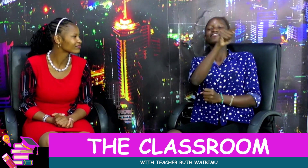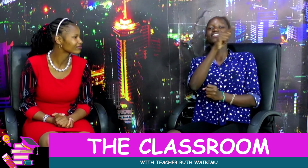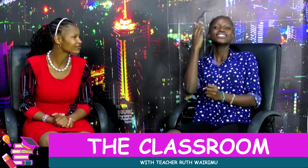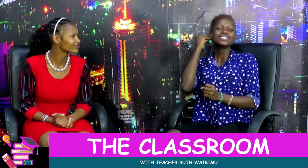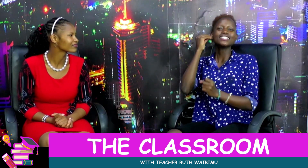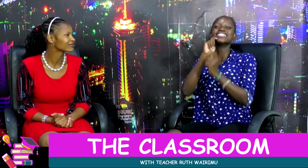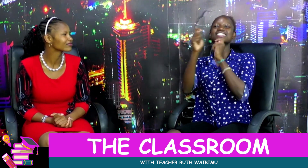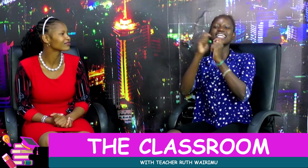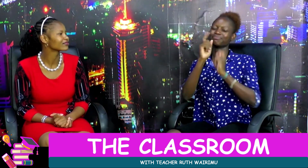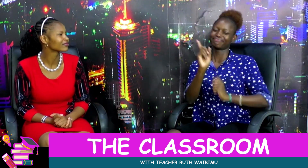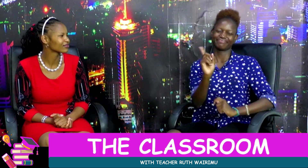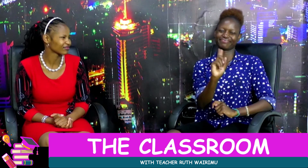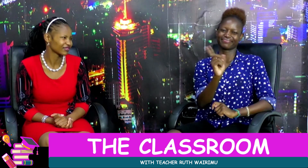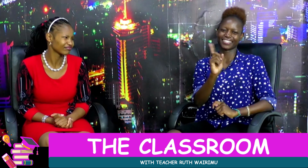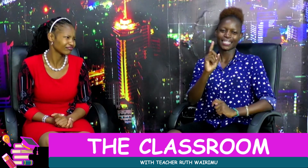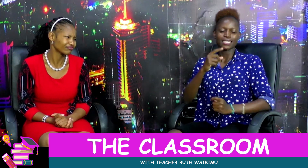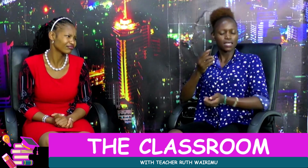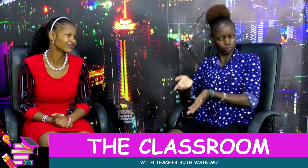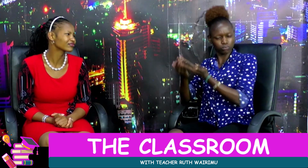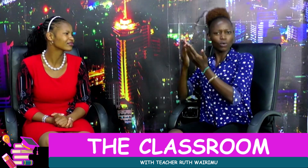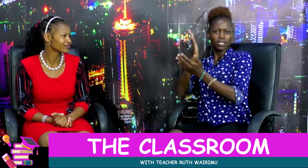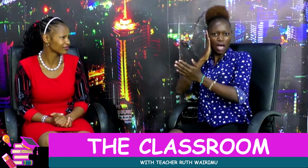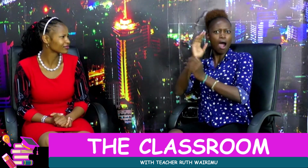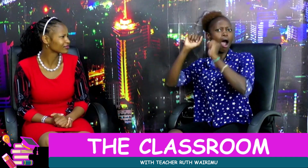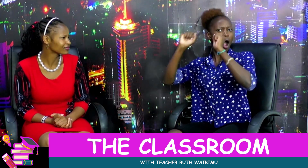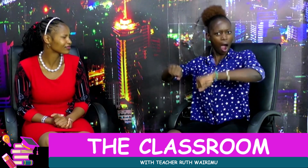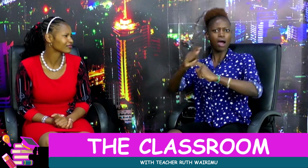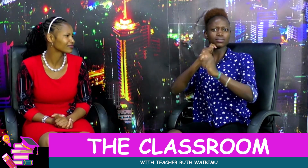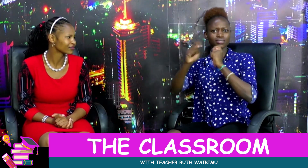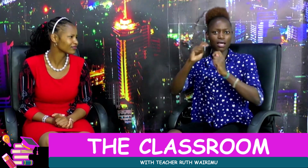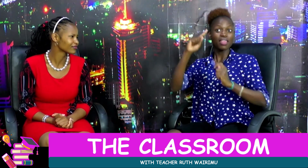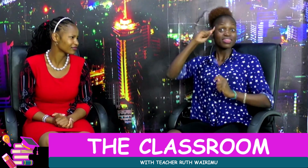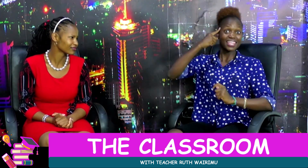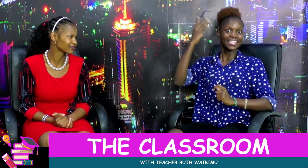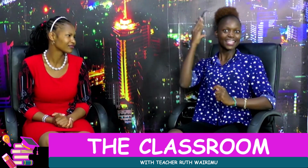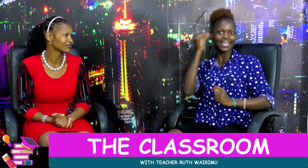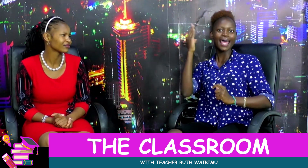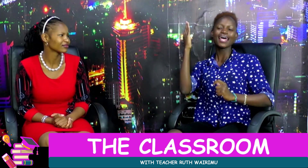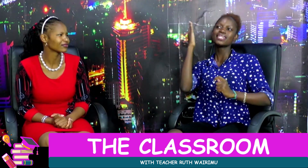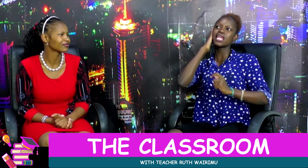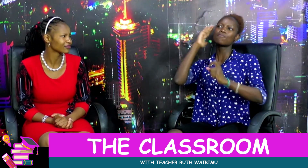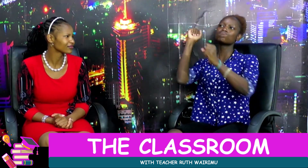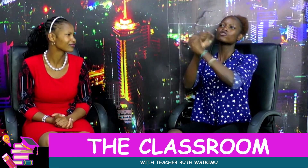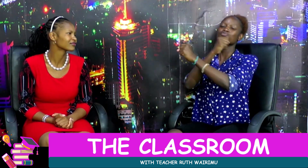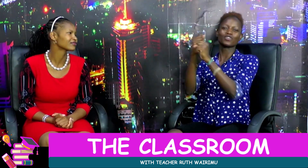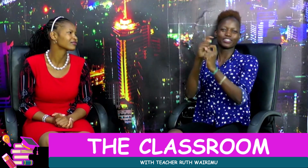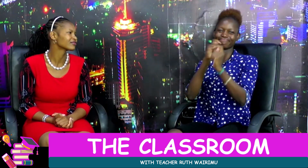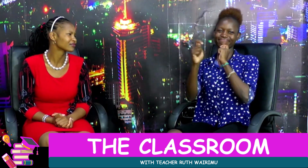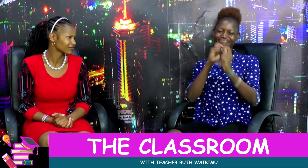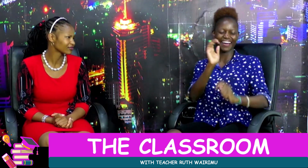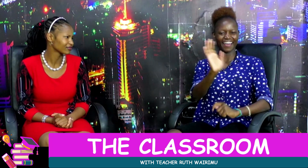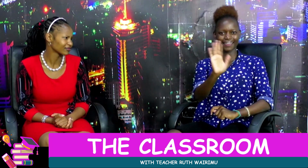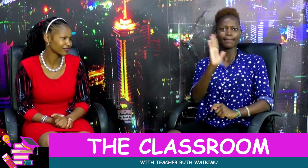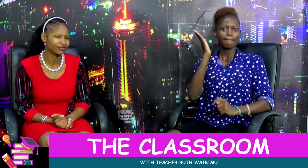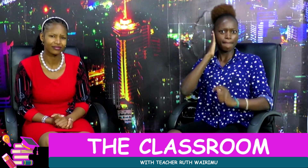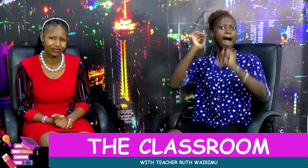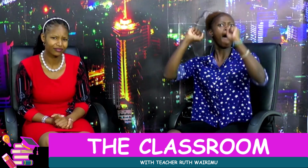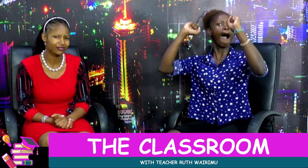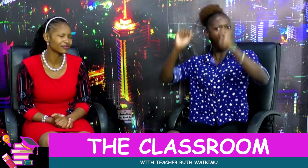discussion, not once, but not twice, but very many times, so that, you know, we can be able to put or share